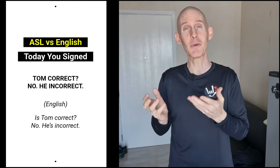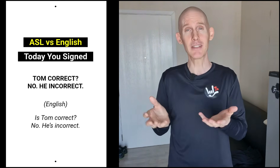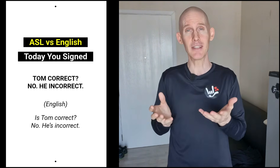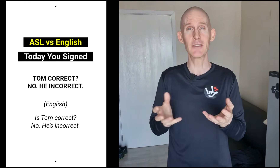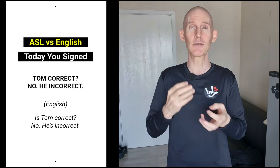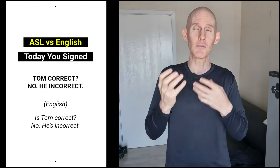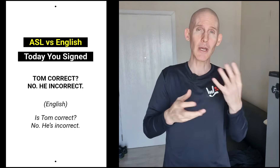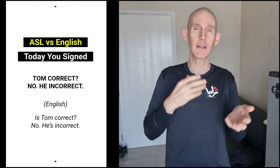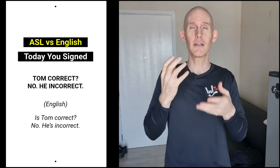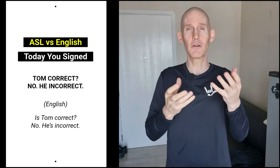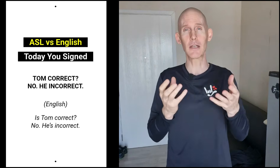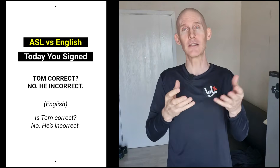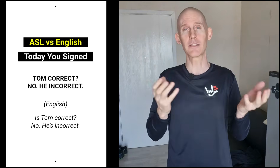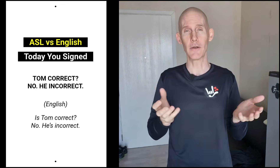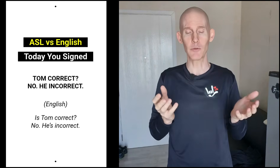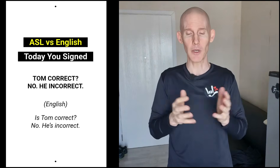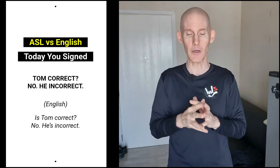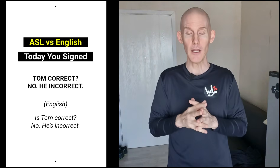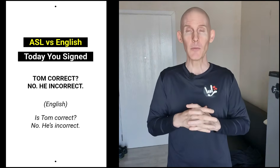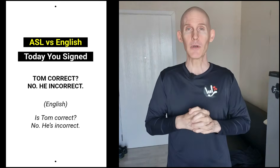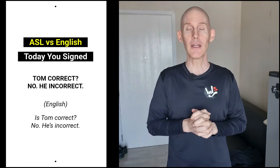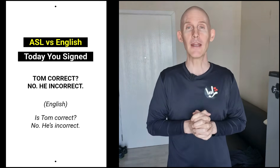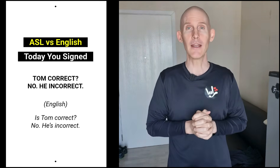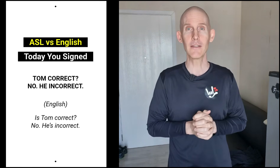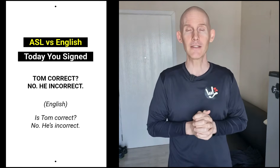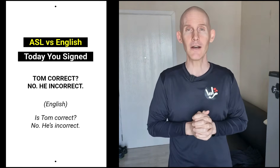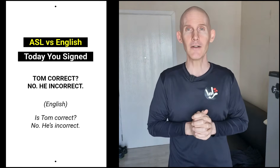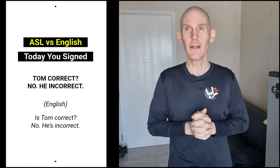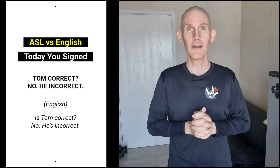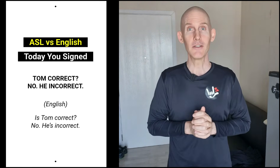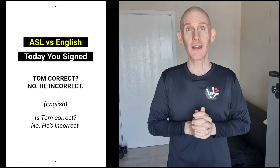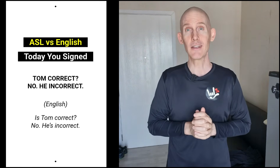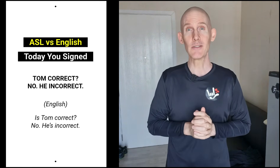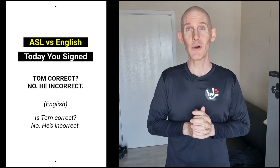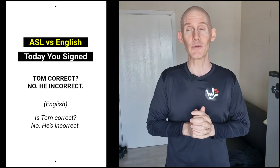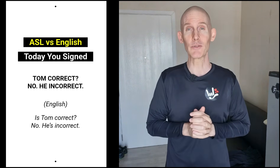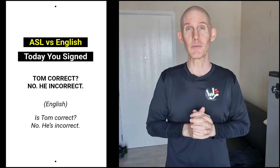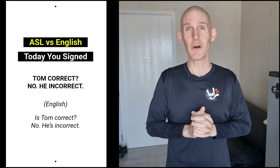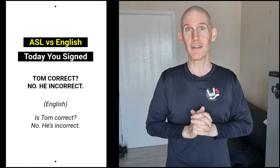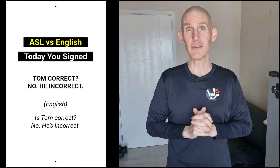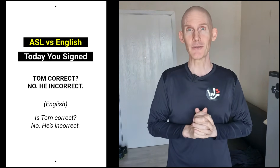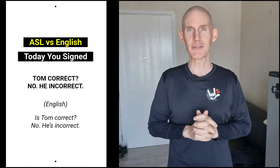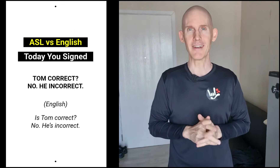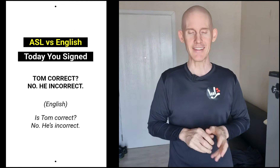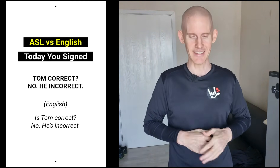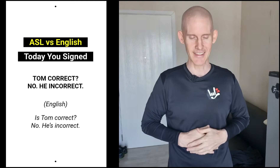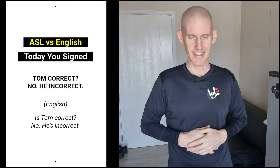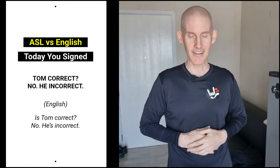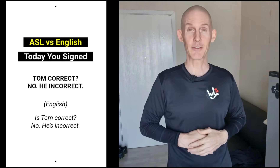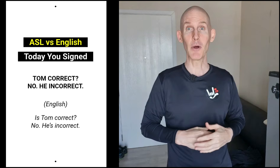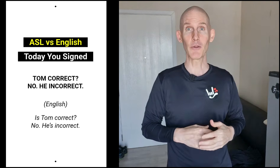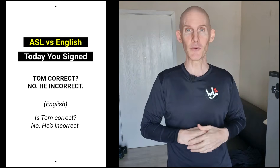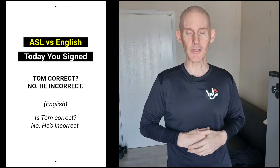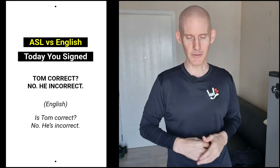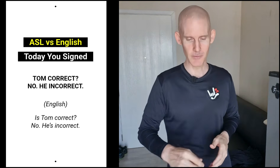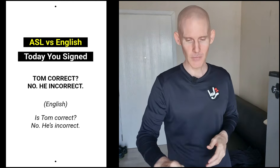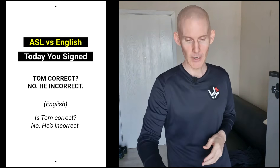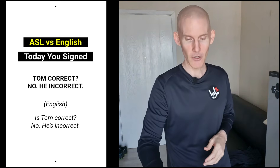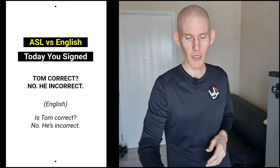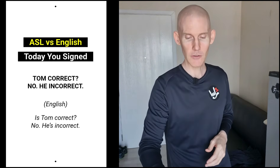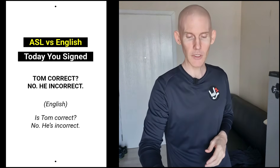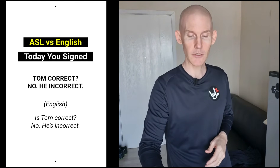in English it makes sense, it's grammatically correct and it sounds better, but in ASL, you're not going to do all those small little signs, small little